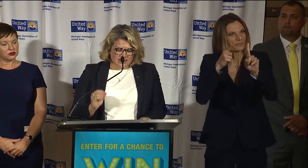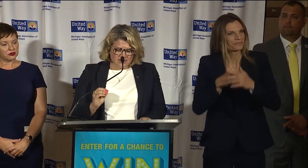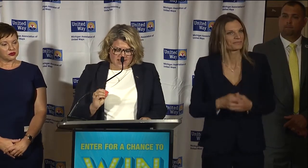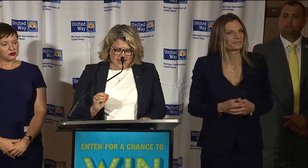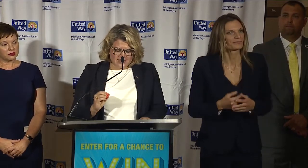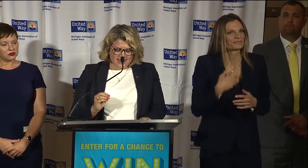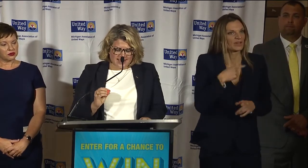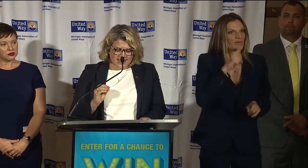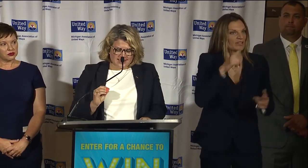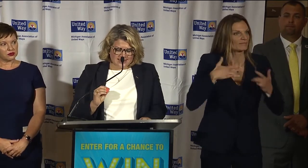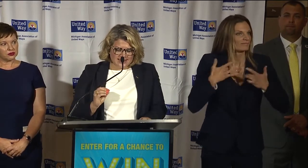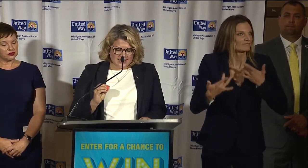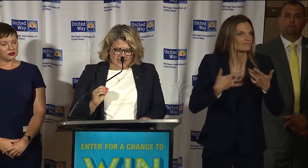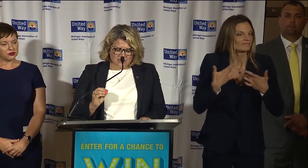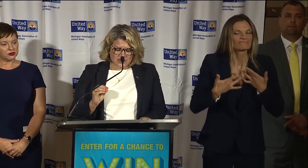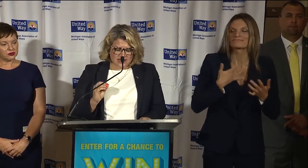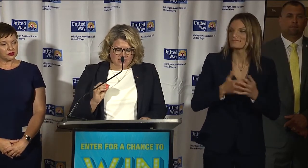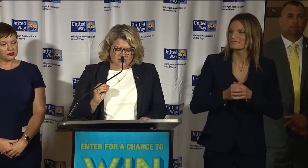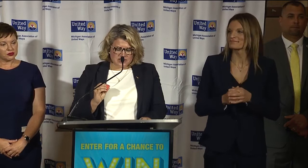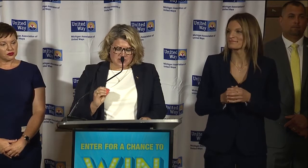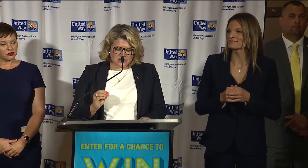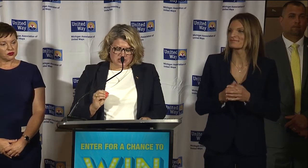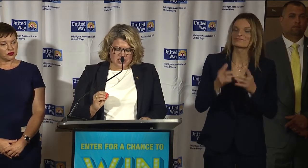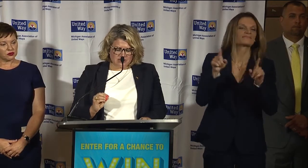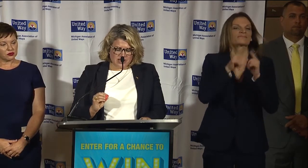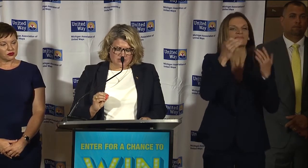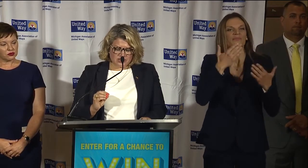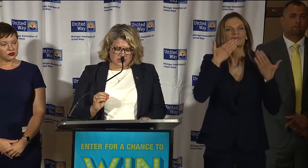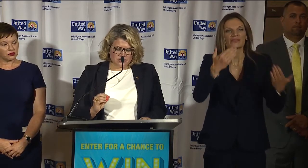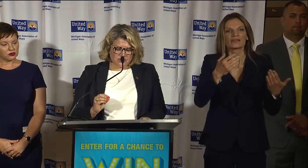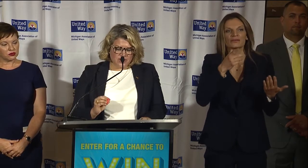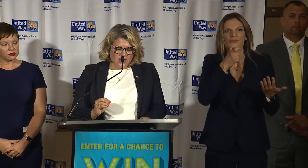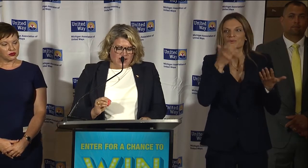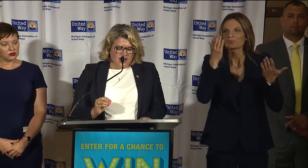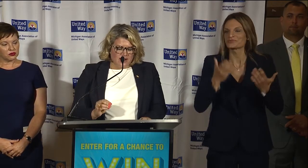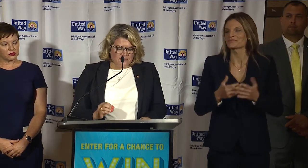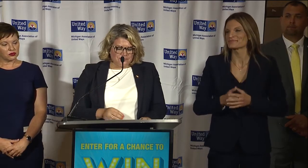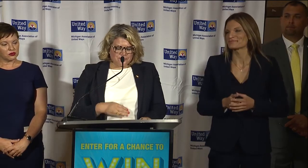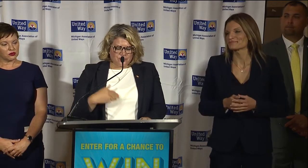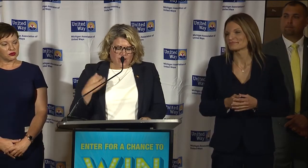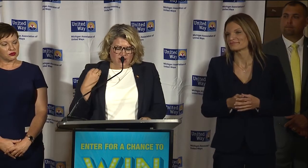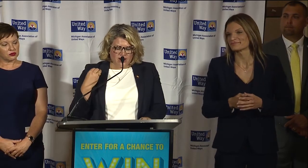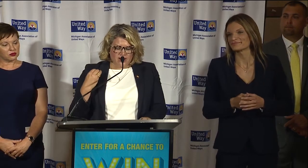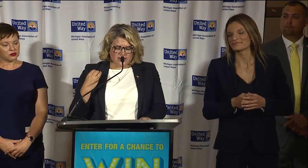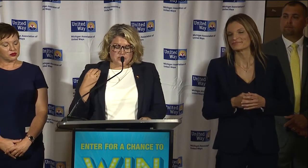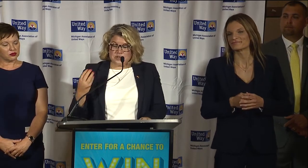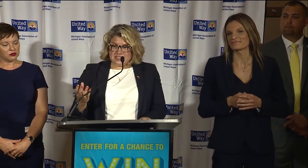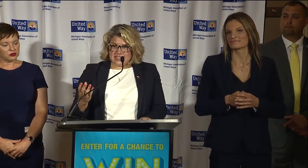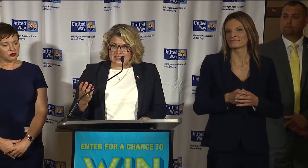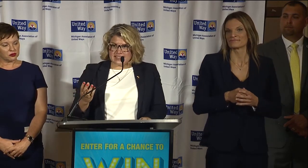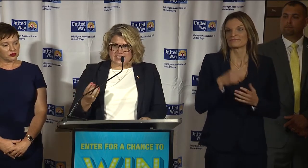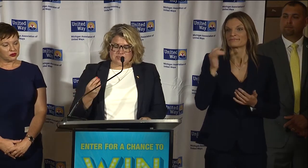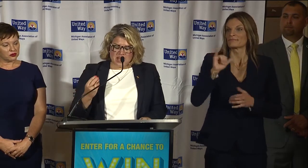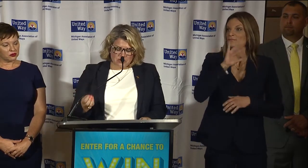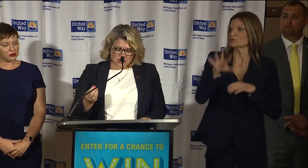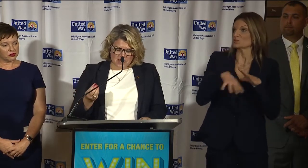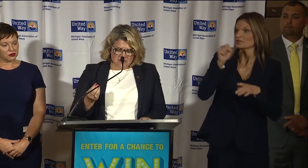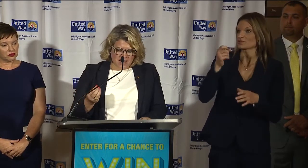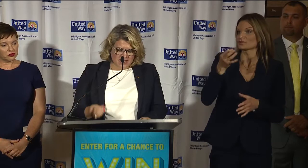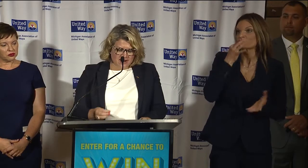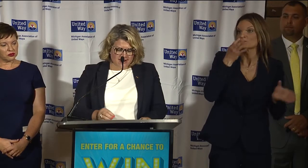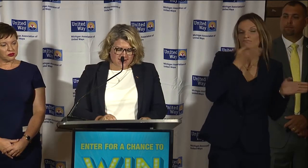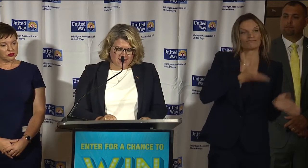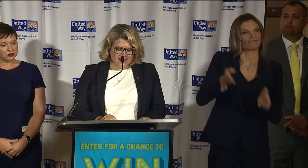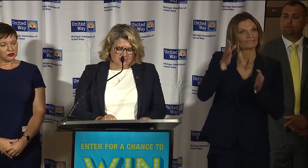I love that, and again, want to give a special shout out to our sweepstakes that is powered